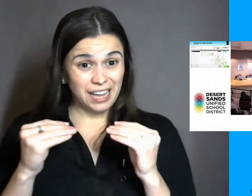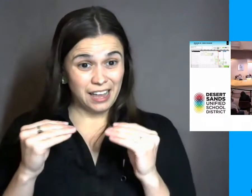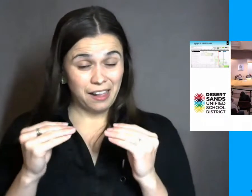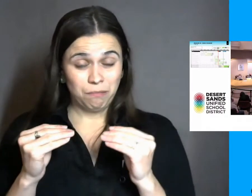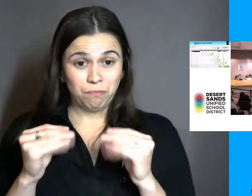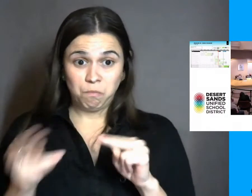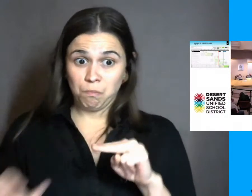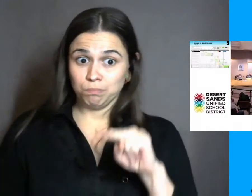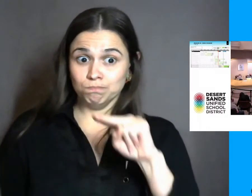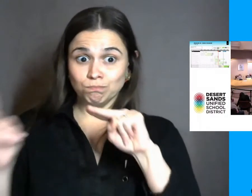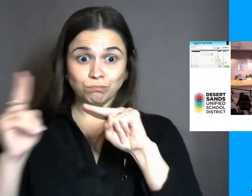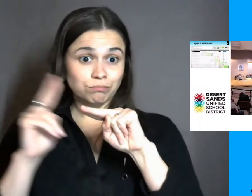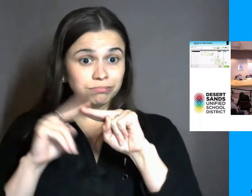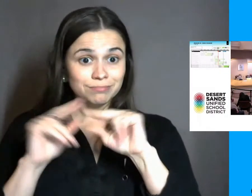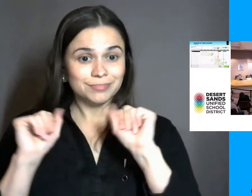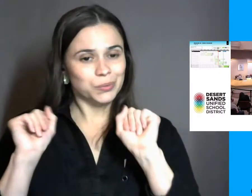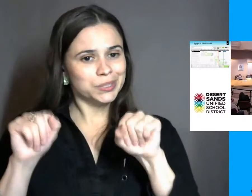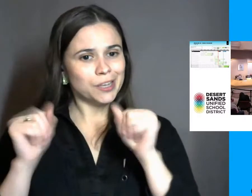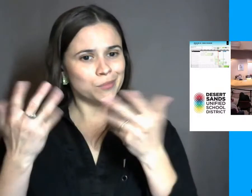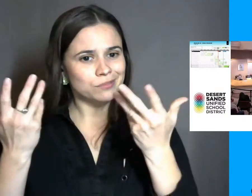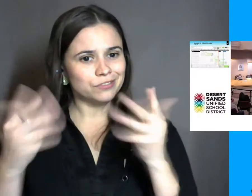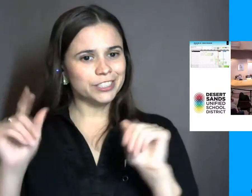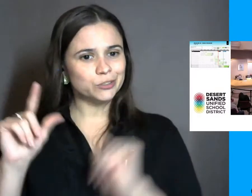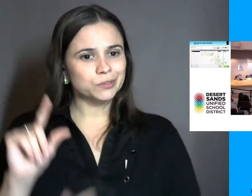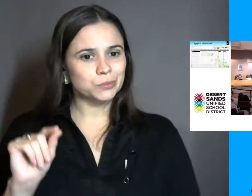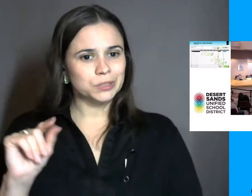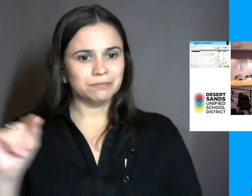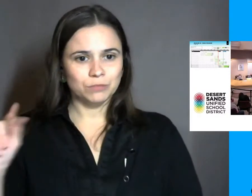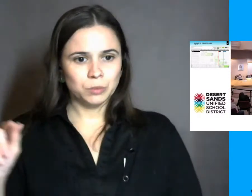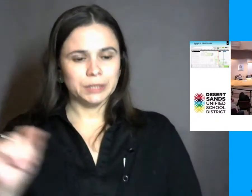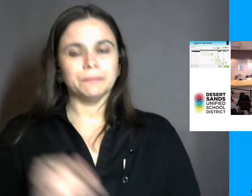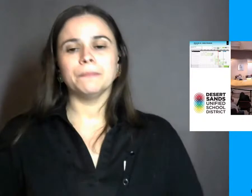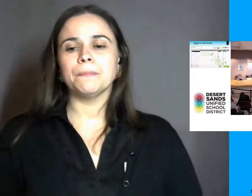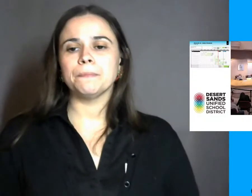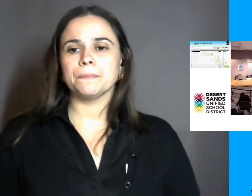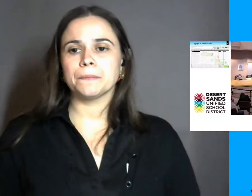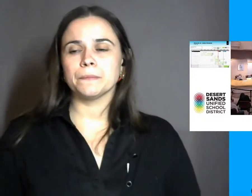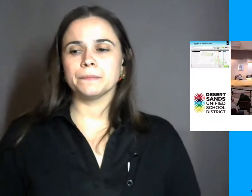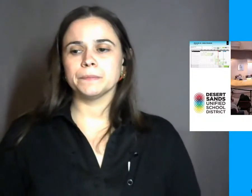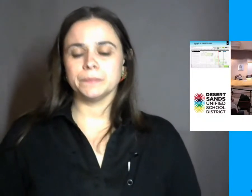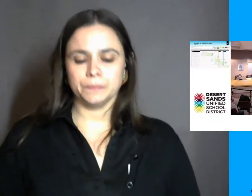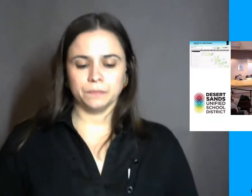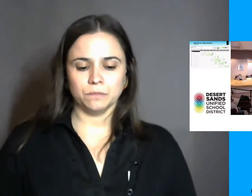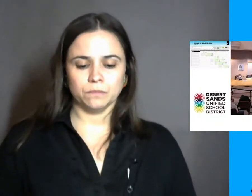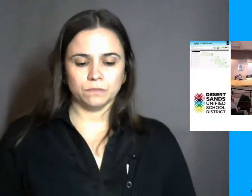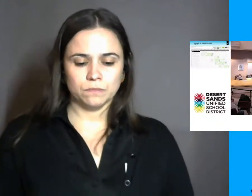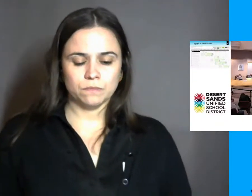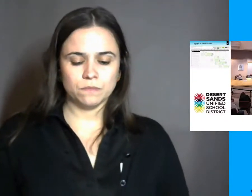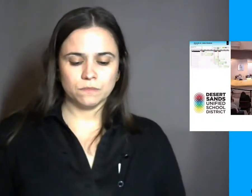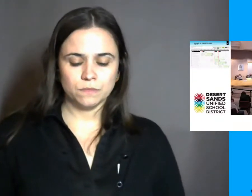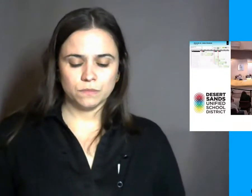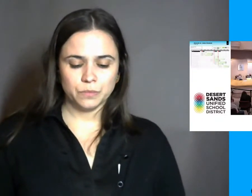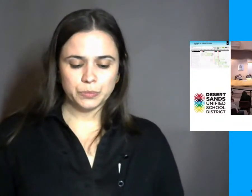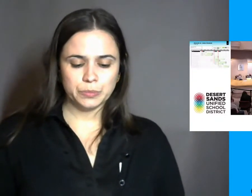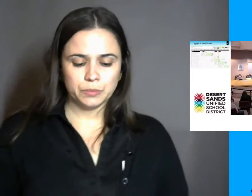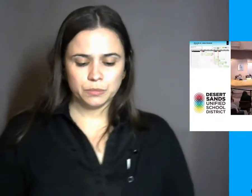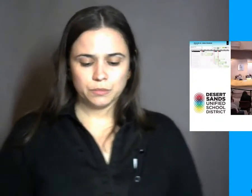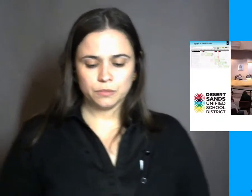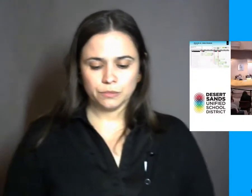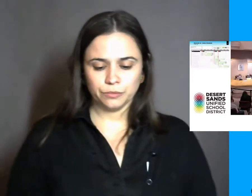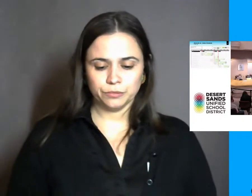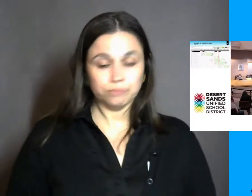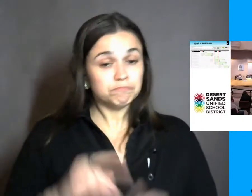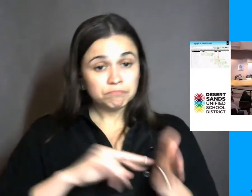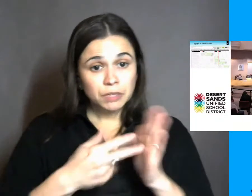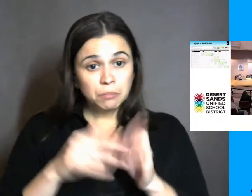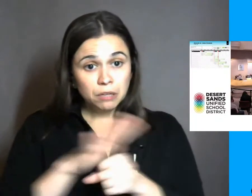into 2020. So we did good for the local constituents of the district, and including in that. So if you